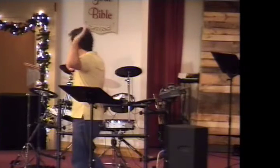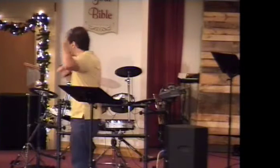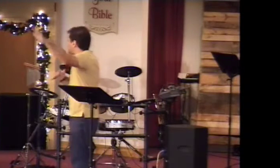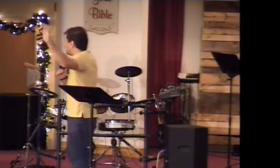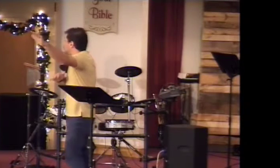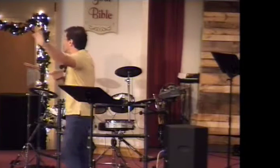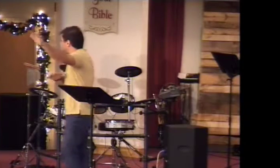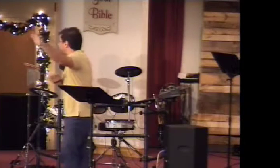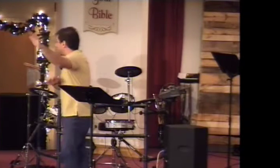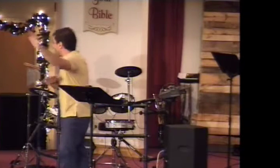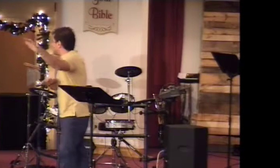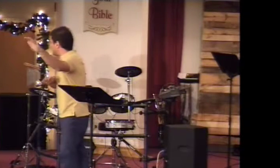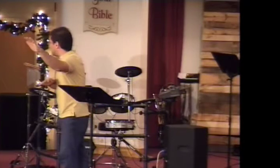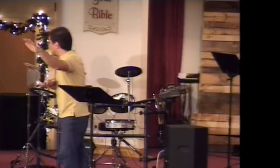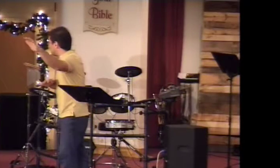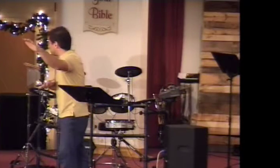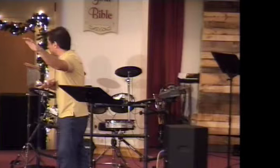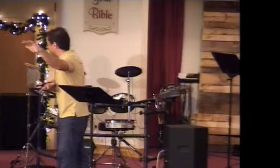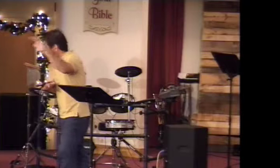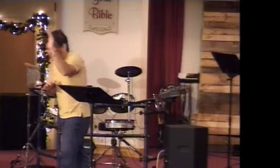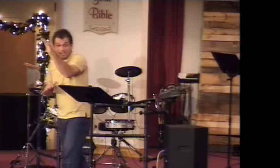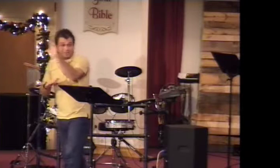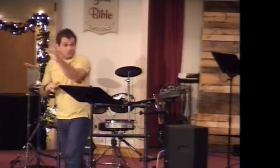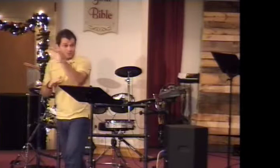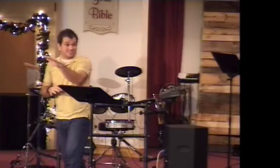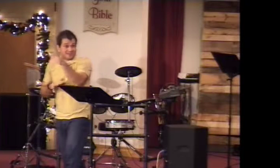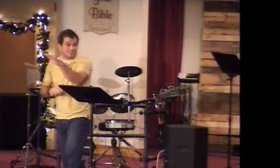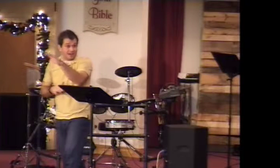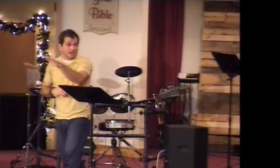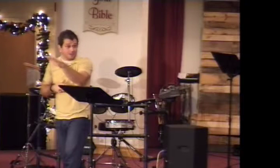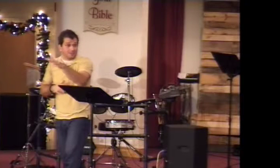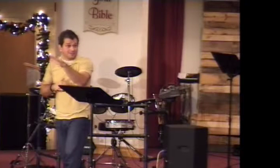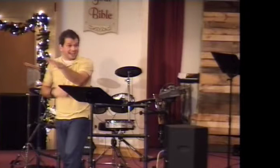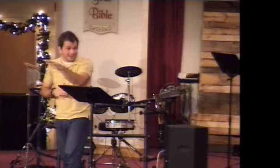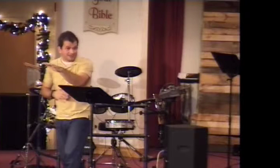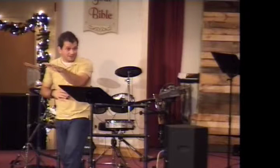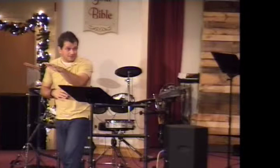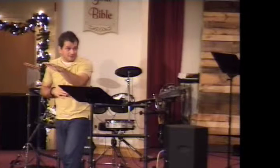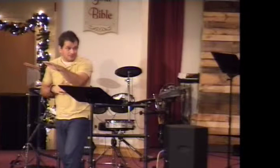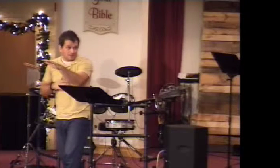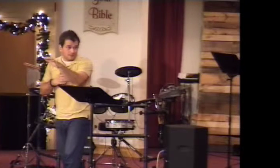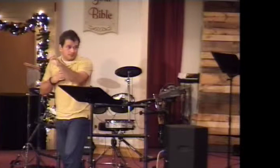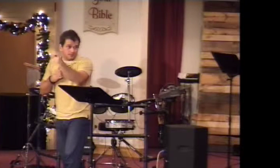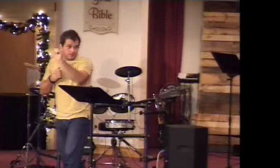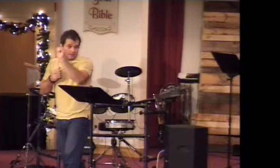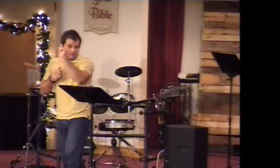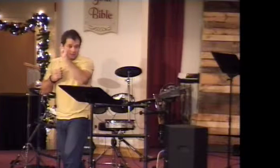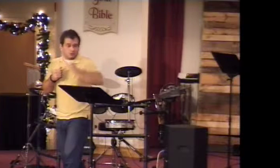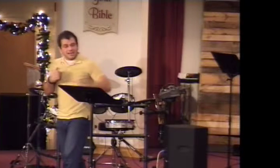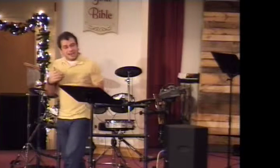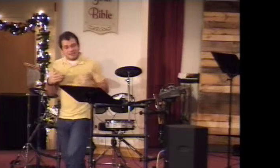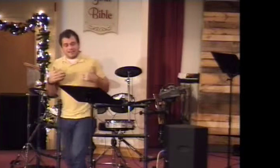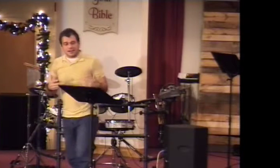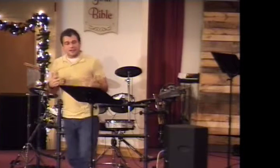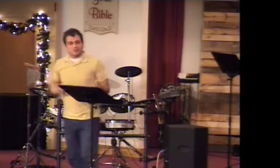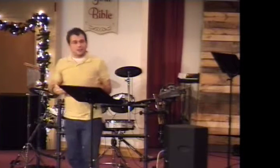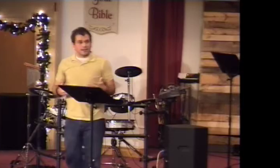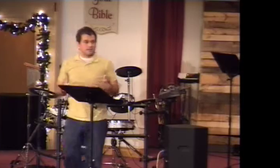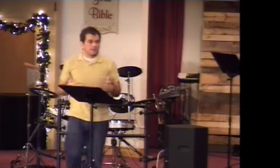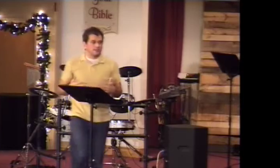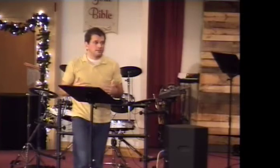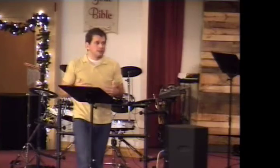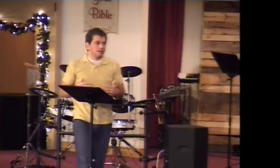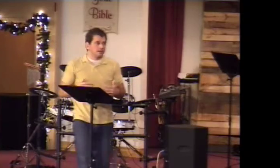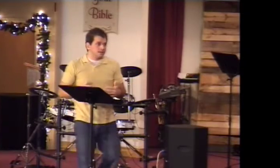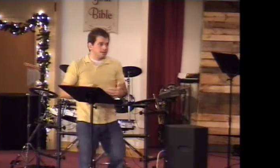God, thank you for taking care of the big picture, because in my short-sighted mind, I wouldn't be able to handle it. Do we have that kind of